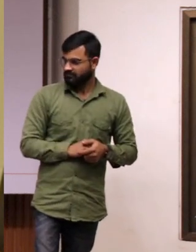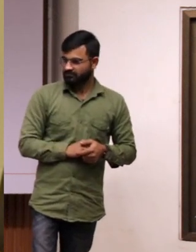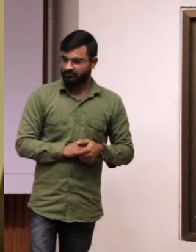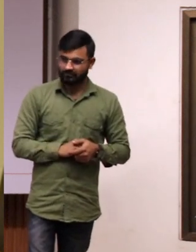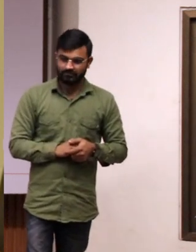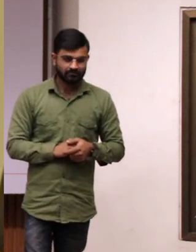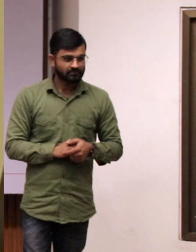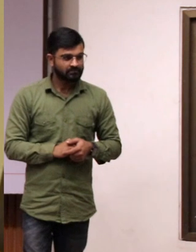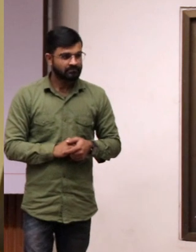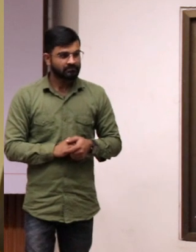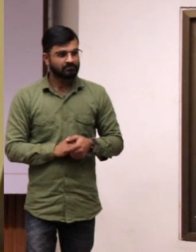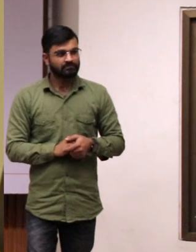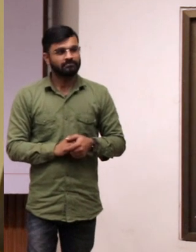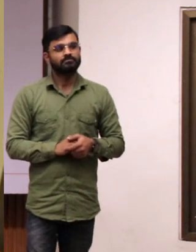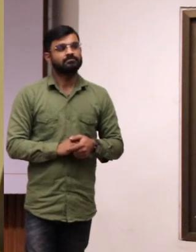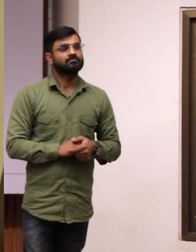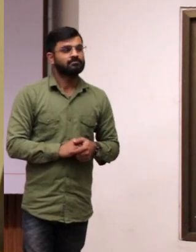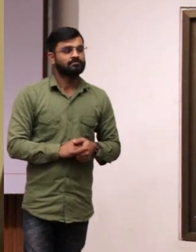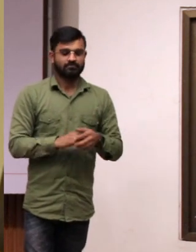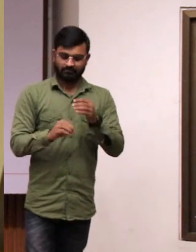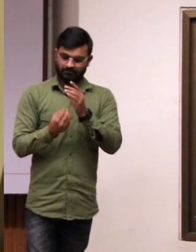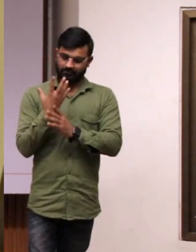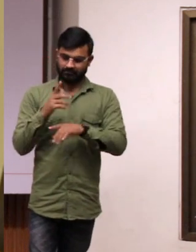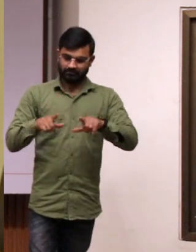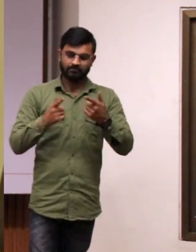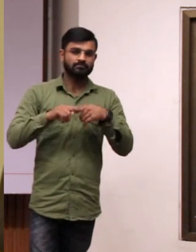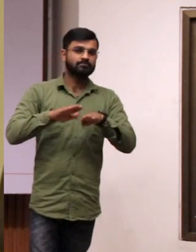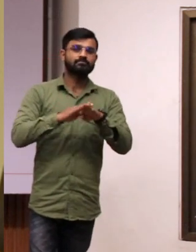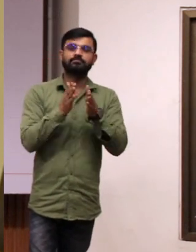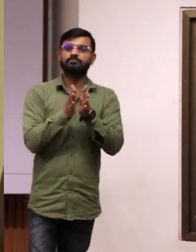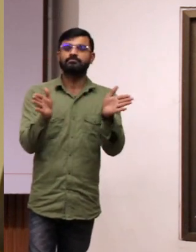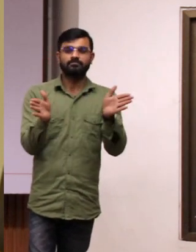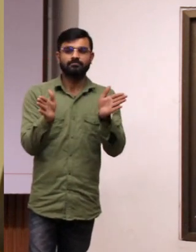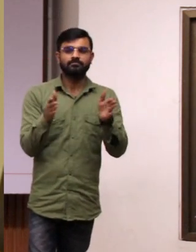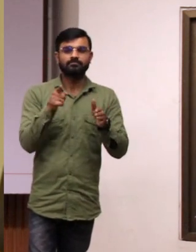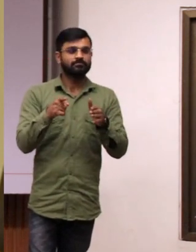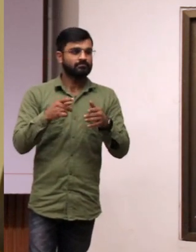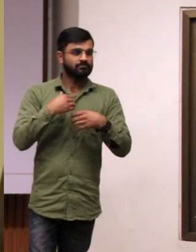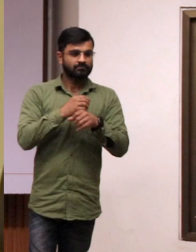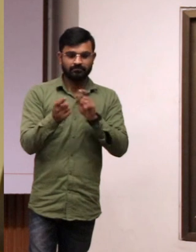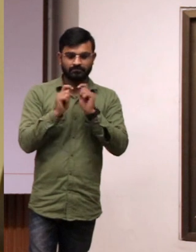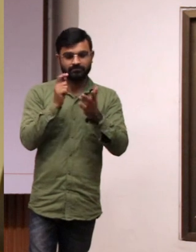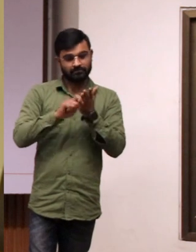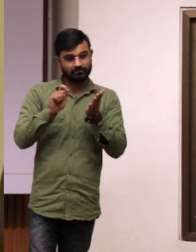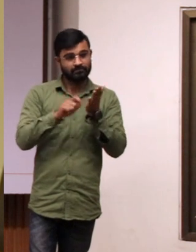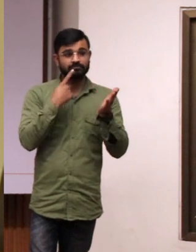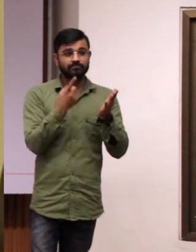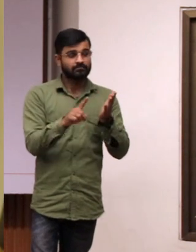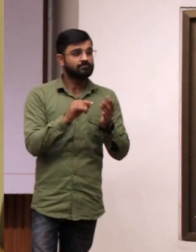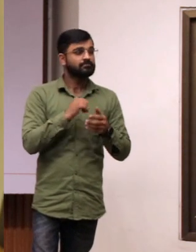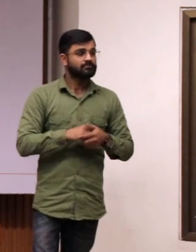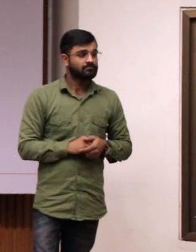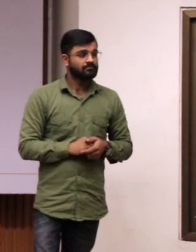Or every plantation has a journal, and every journal mein likha hota hai ki